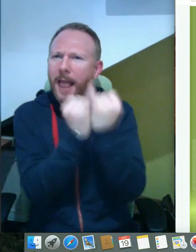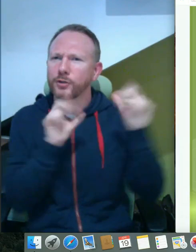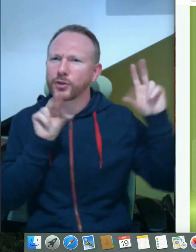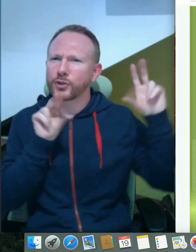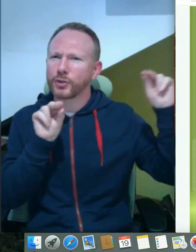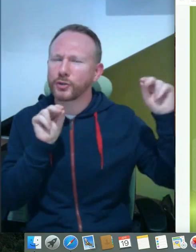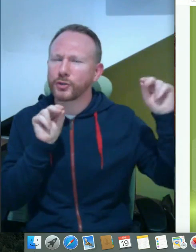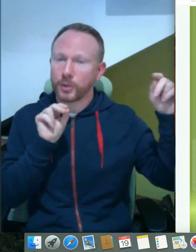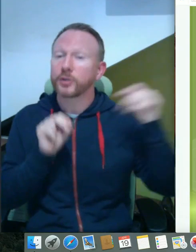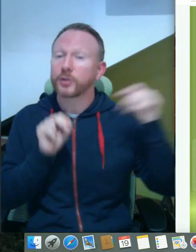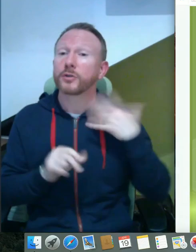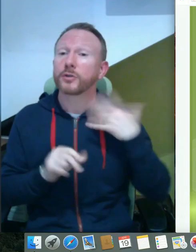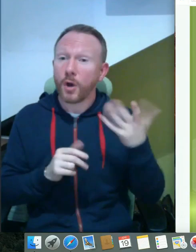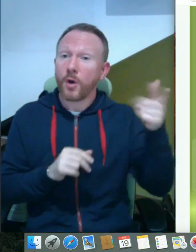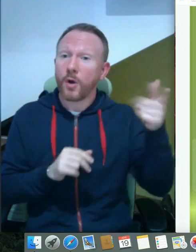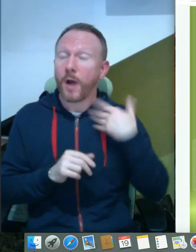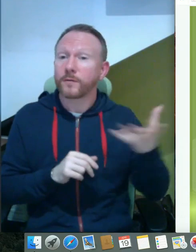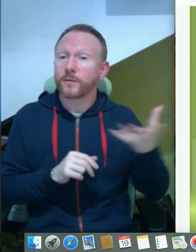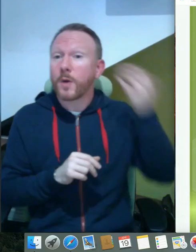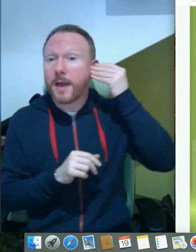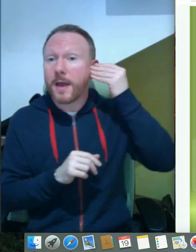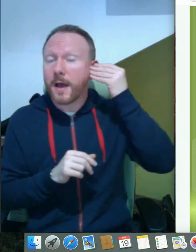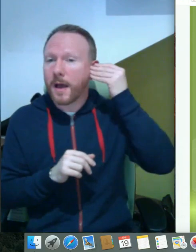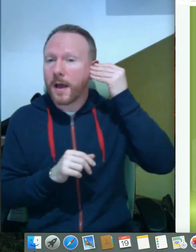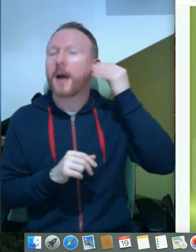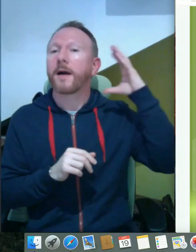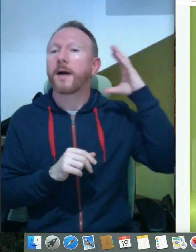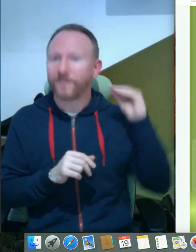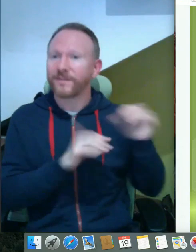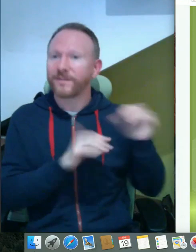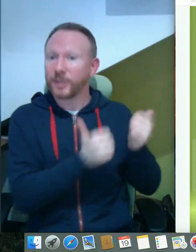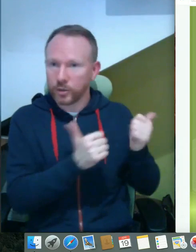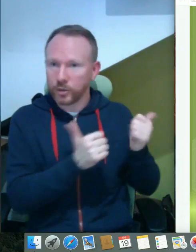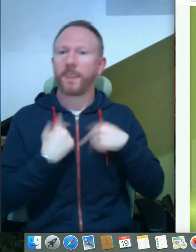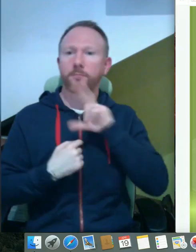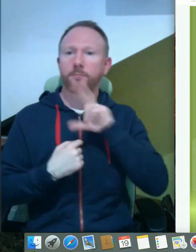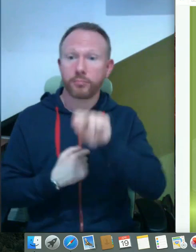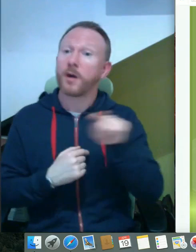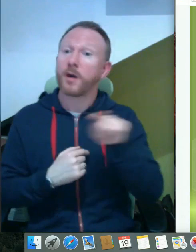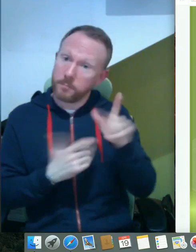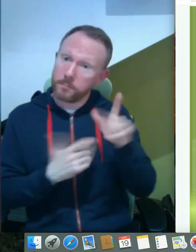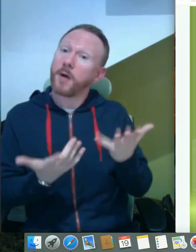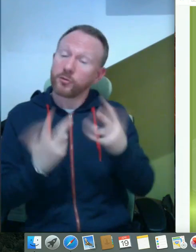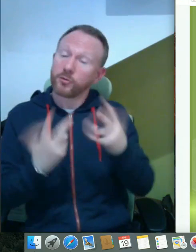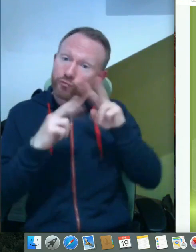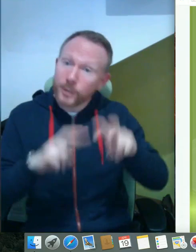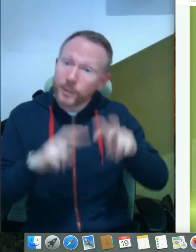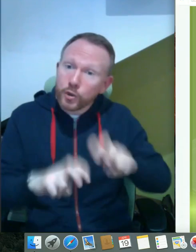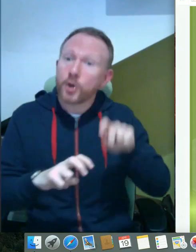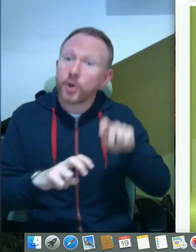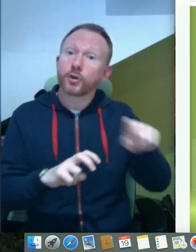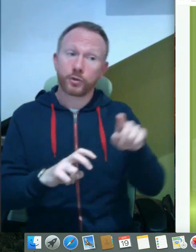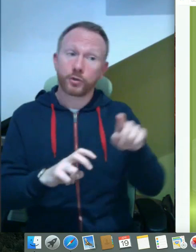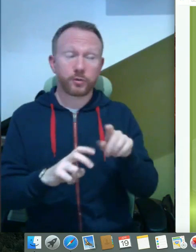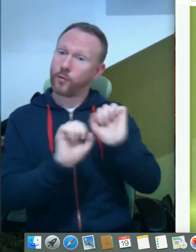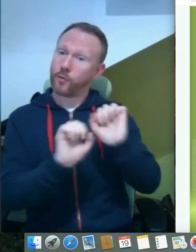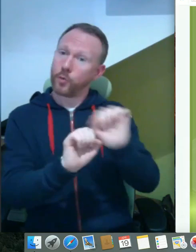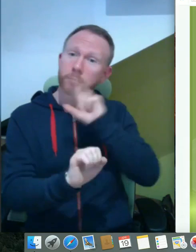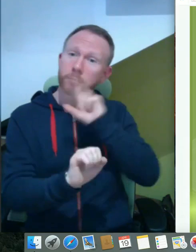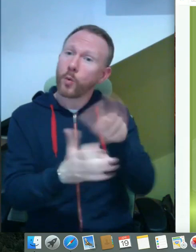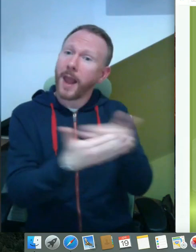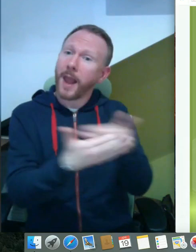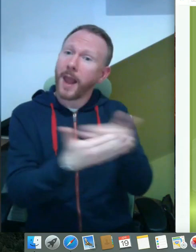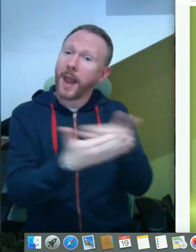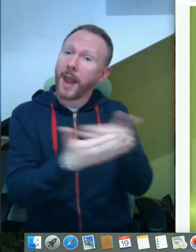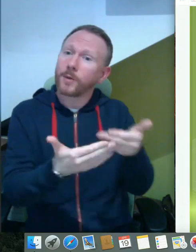language research certainly does find that consec is the best practice for quality and accuracy